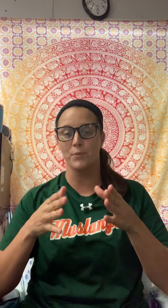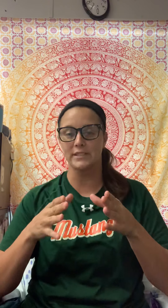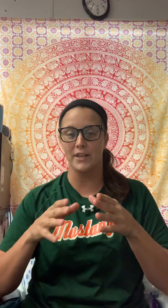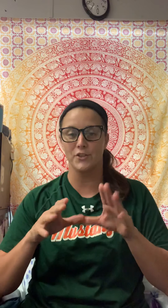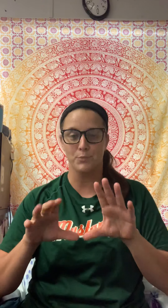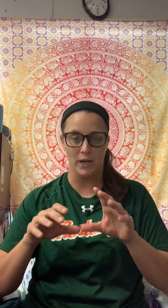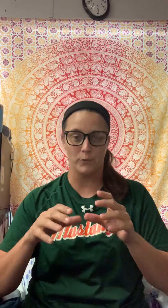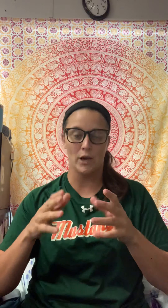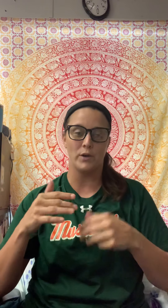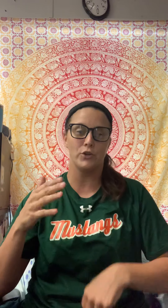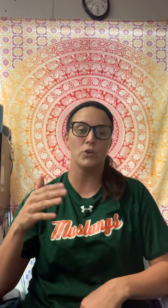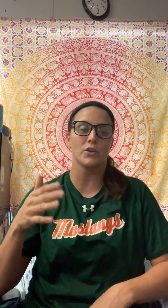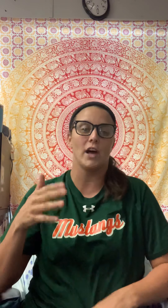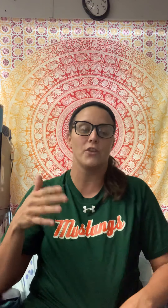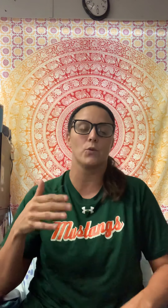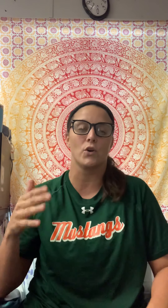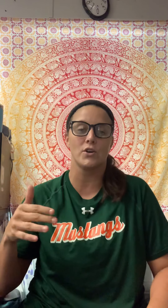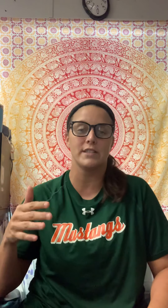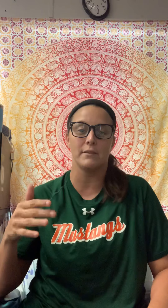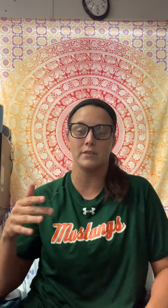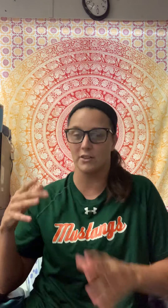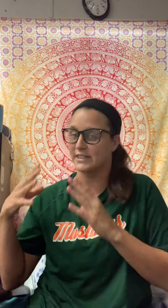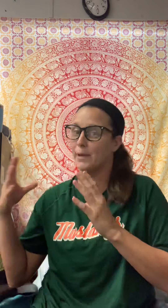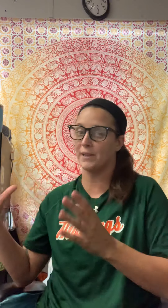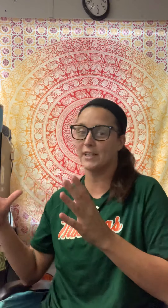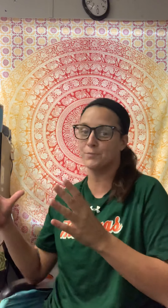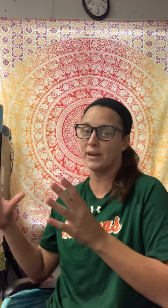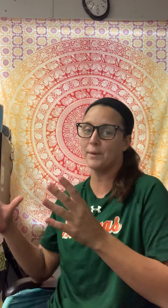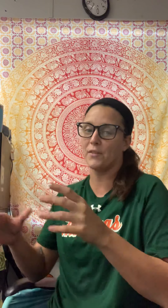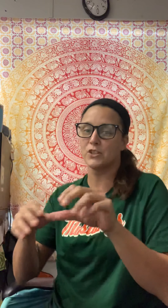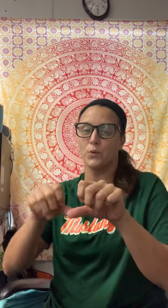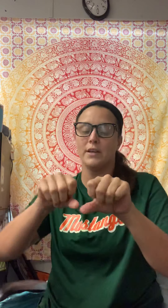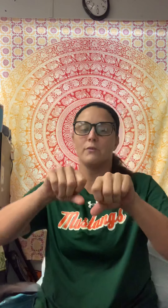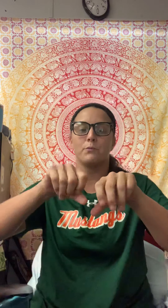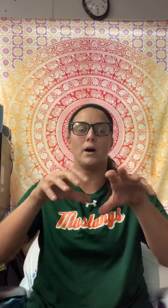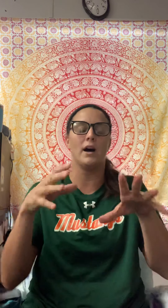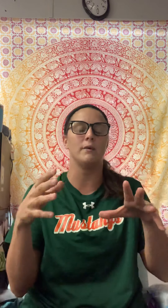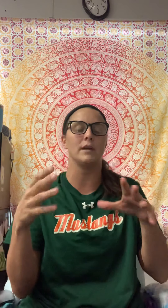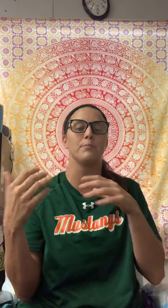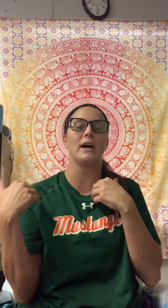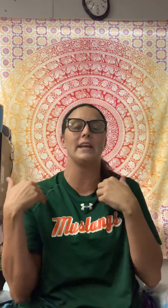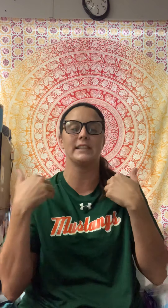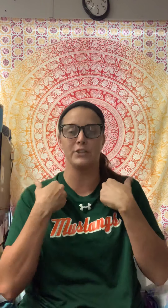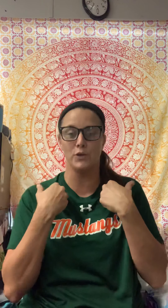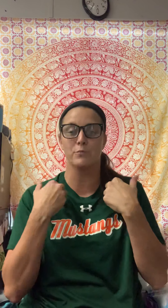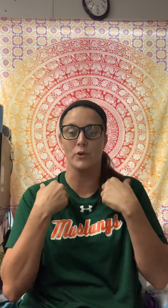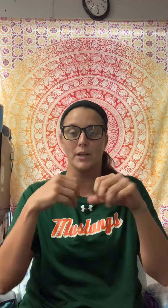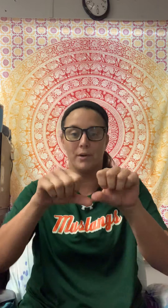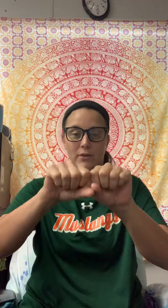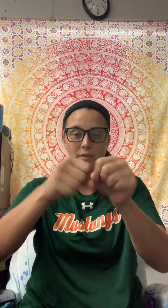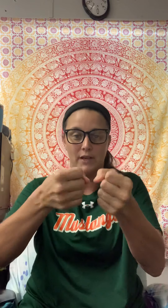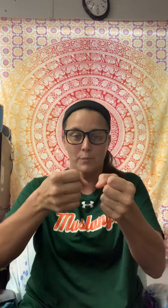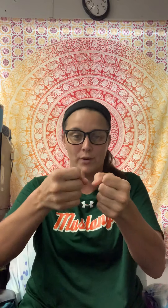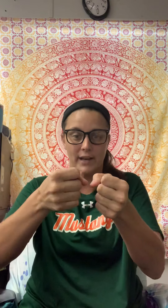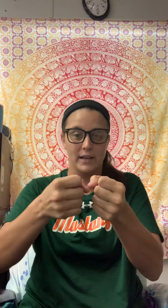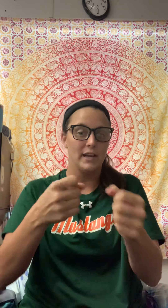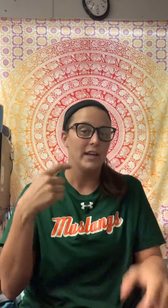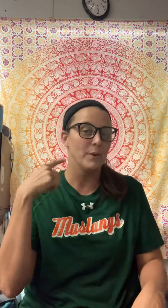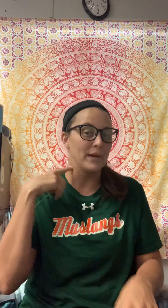sign to use break. Now, we do learn other words that are the same thing as break, but this one implies that you have broken a bone. Break. My neck,